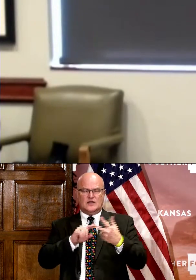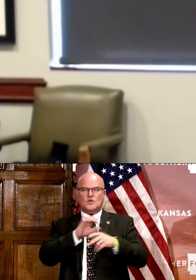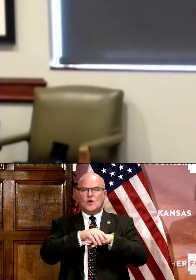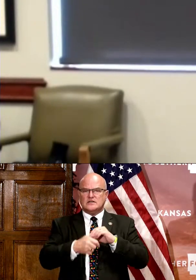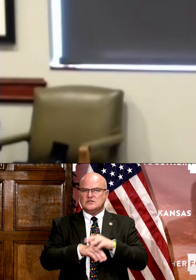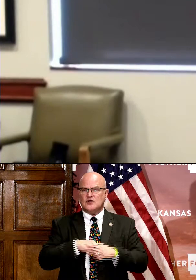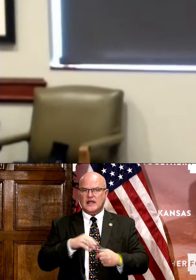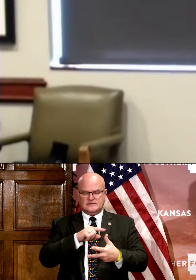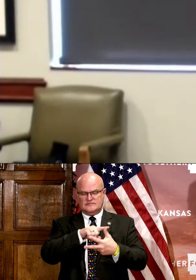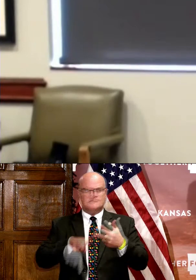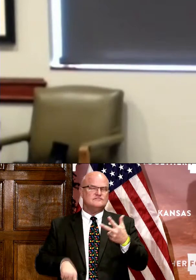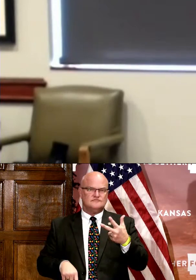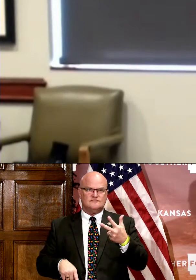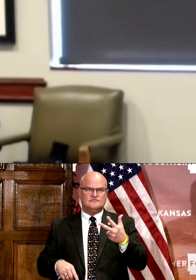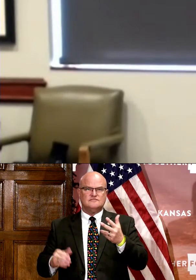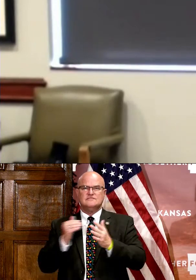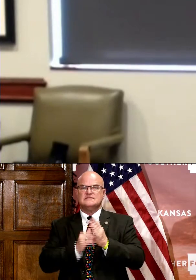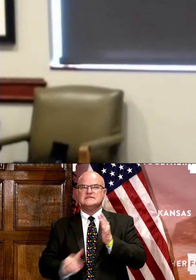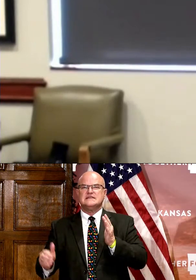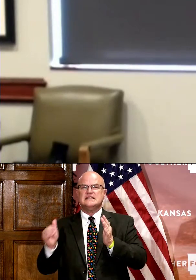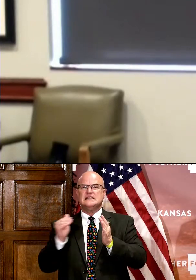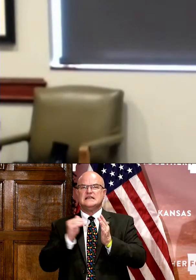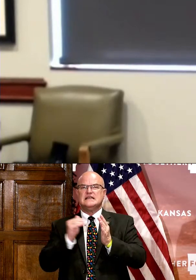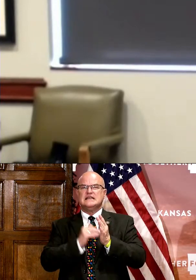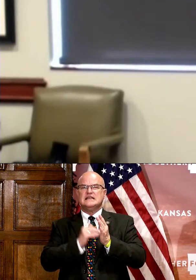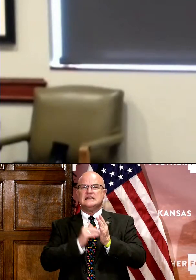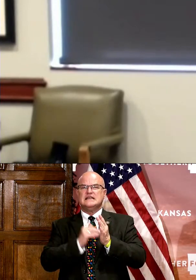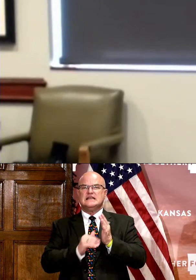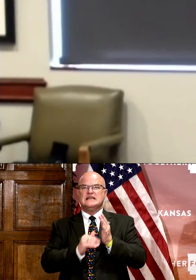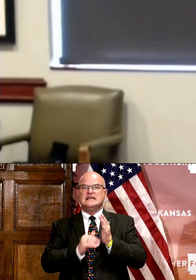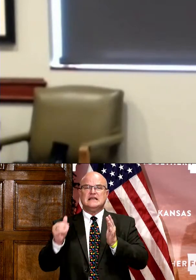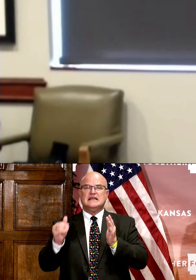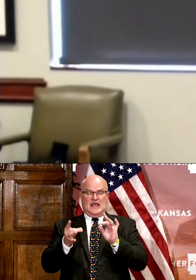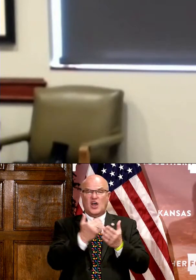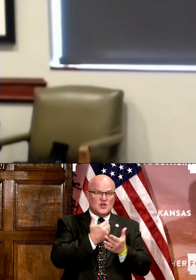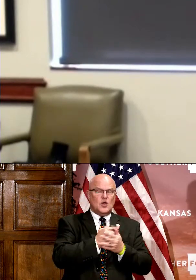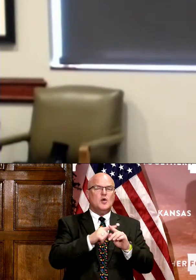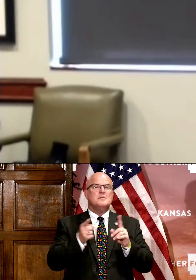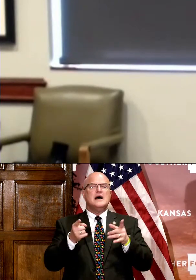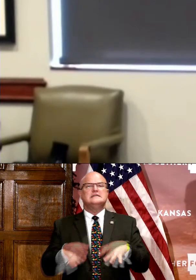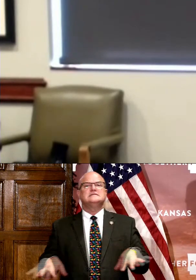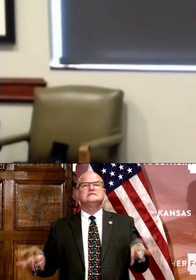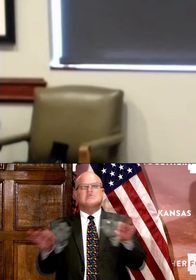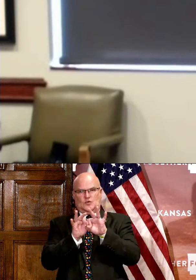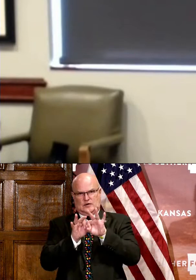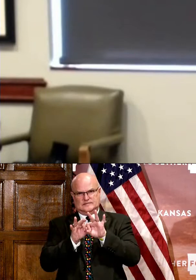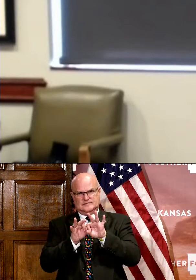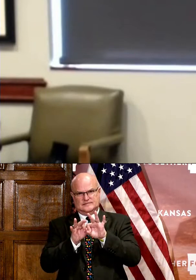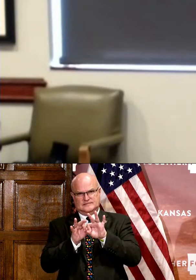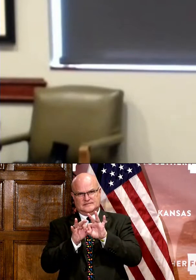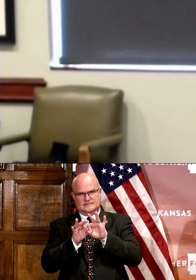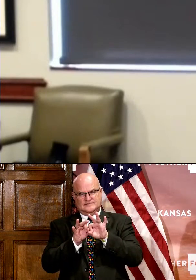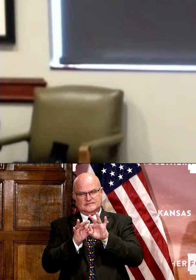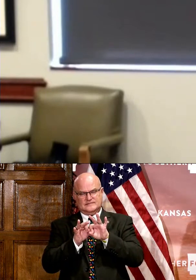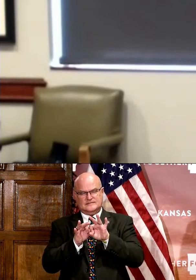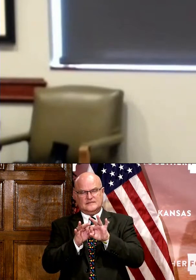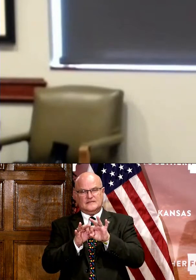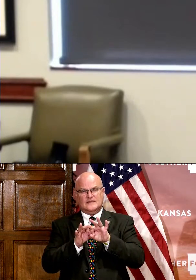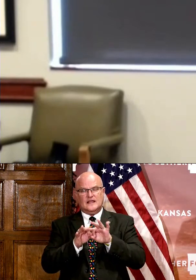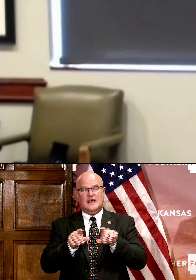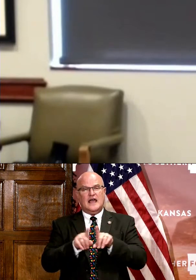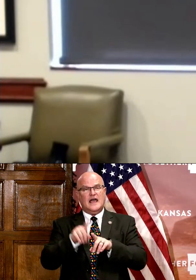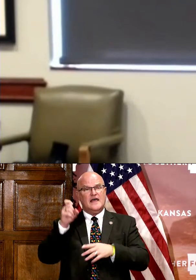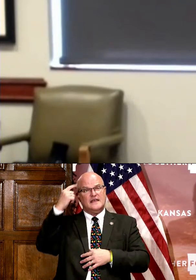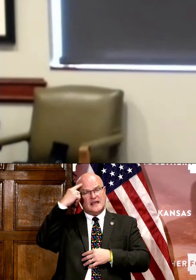hands. That message is not new, but it's more important today than ever. But as the